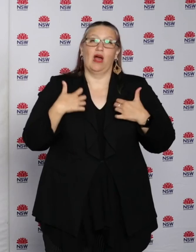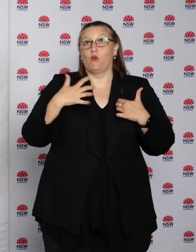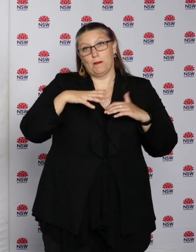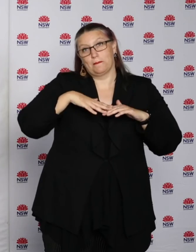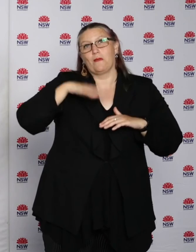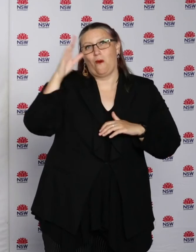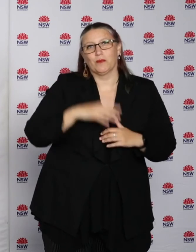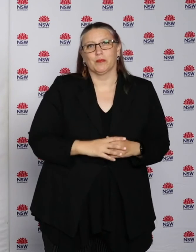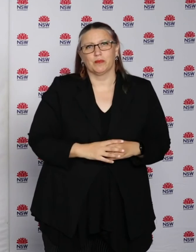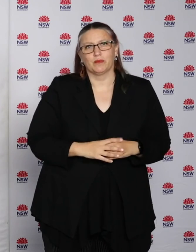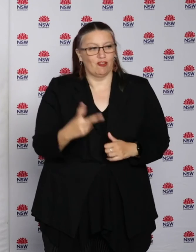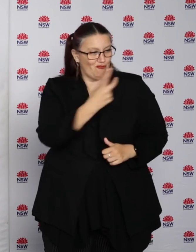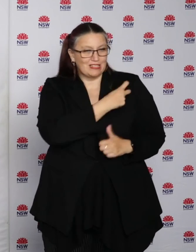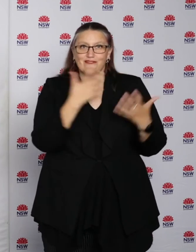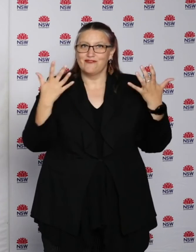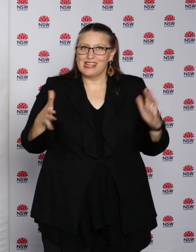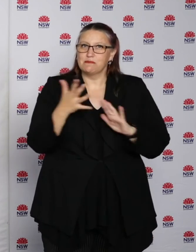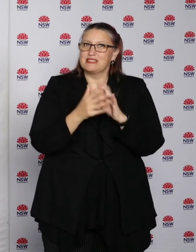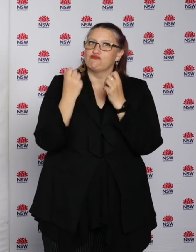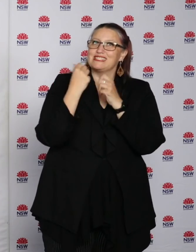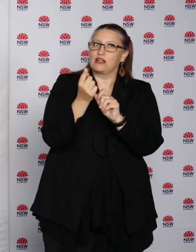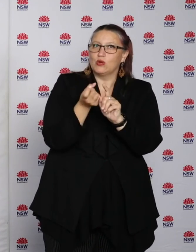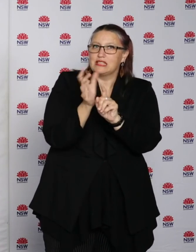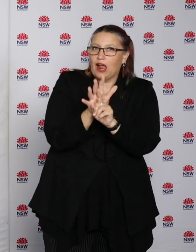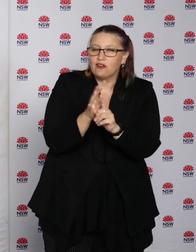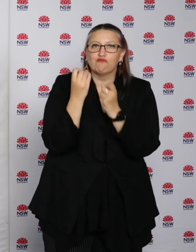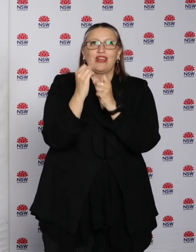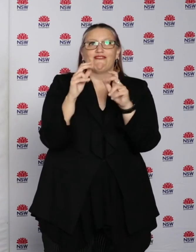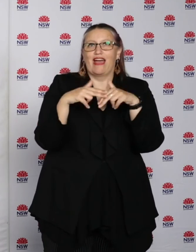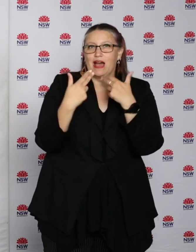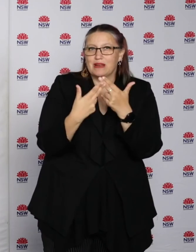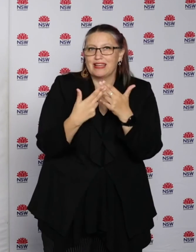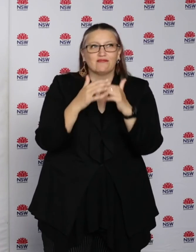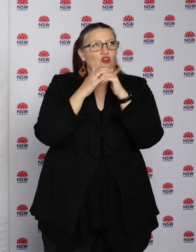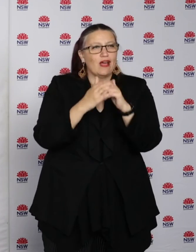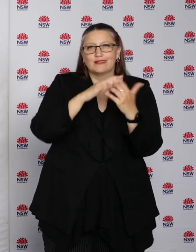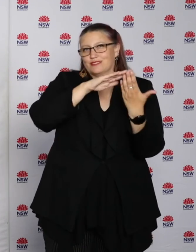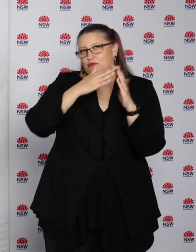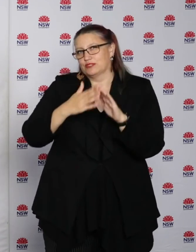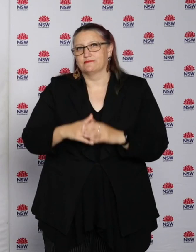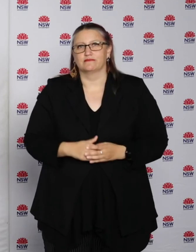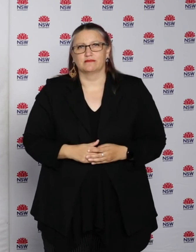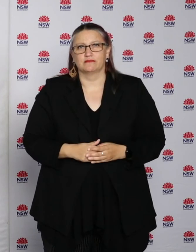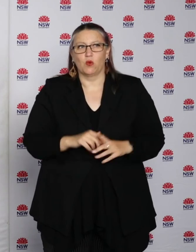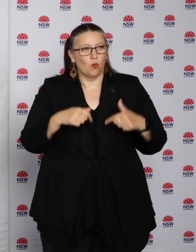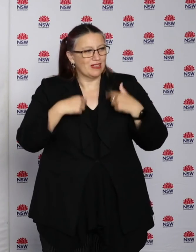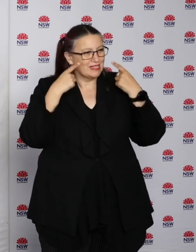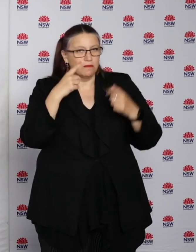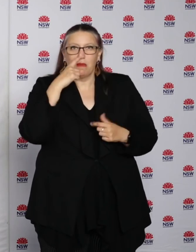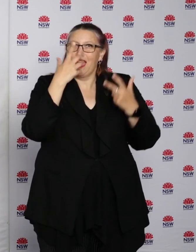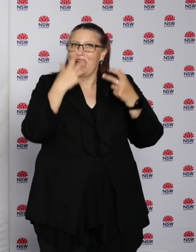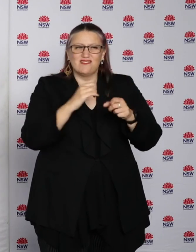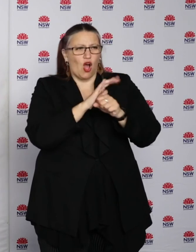but importantly, protecting yourself from getting serious disease. We've seen people with COVID of all ages,